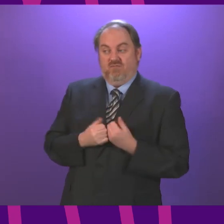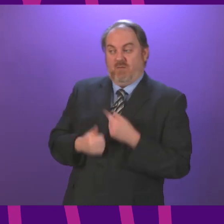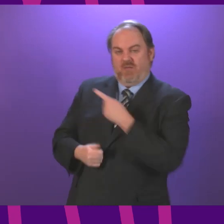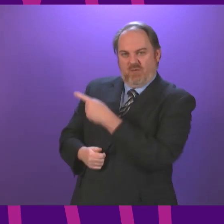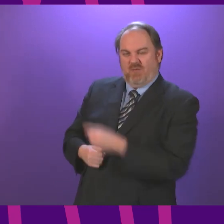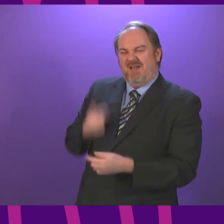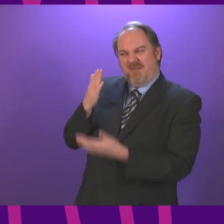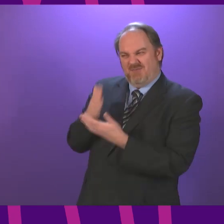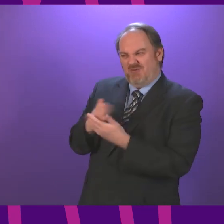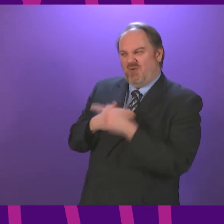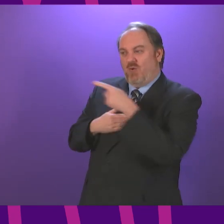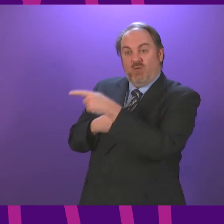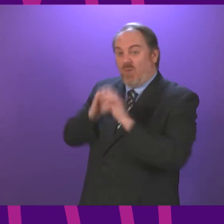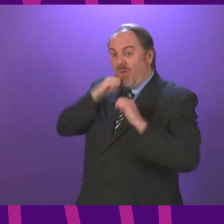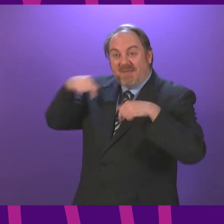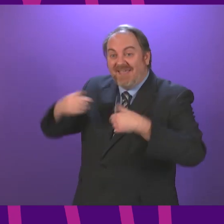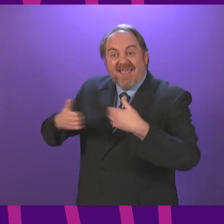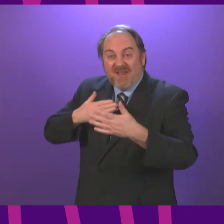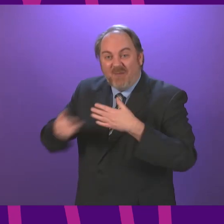slinking off to the House of Lords.